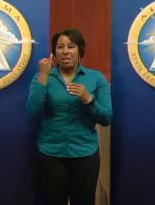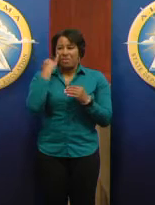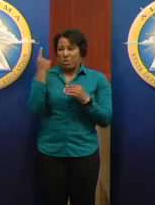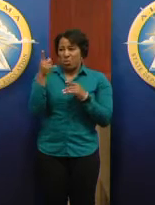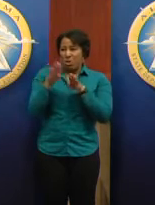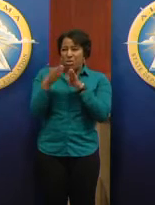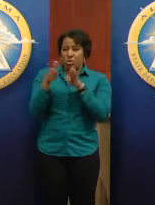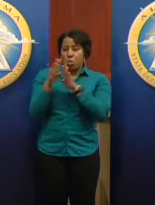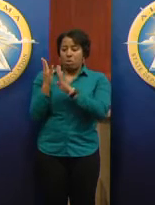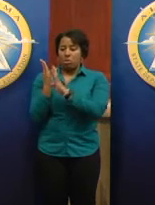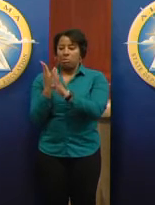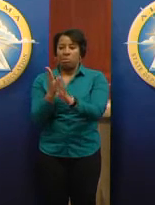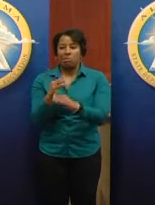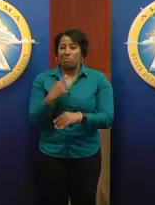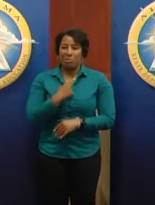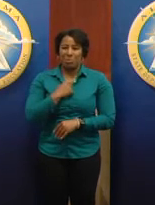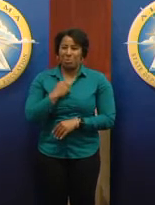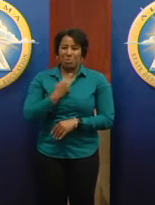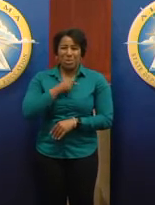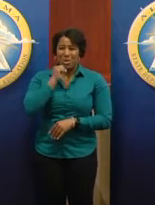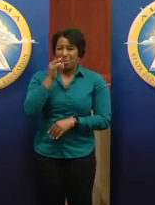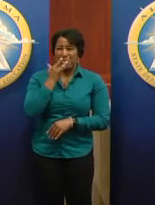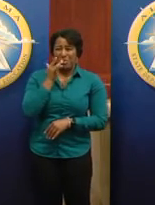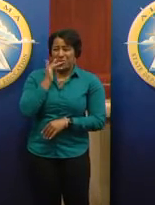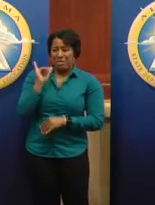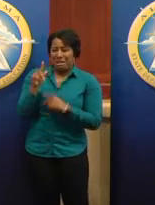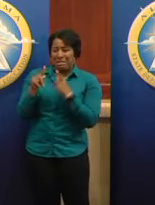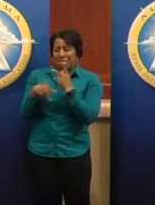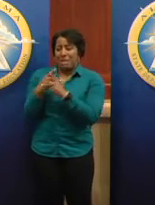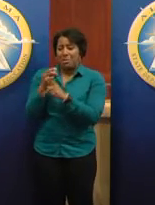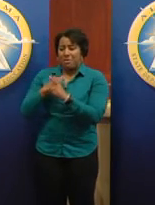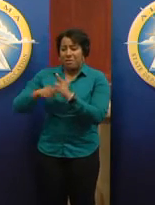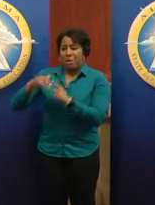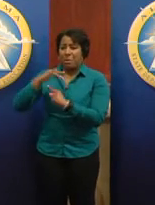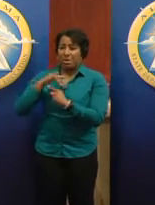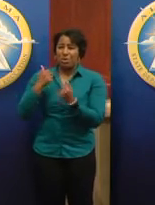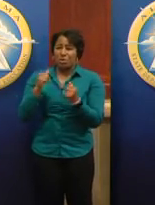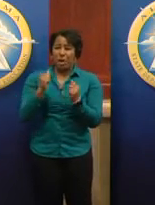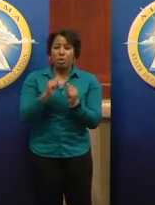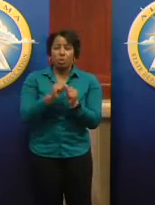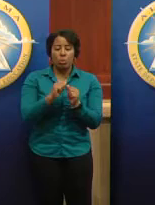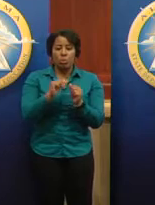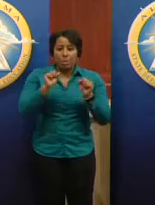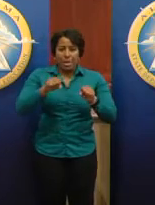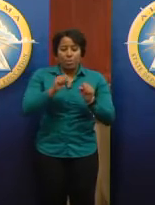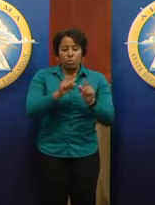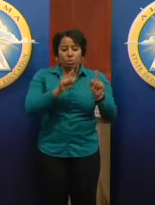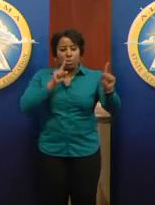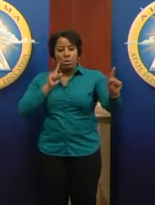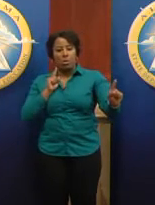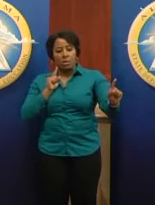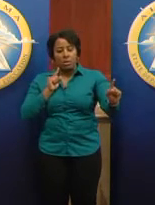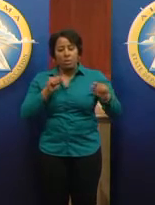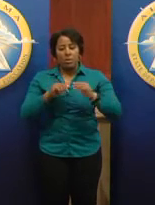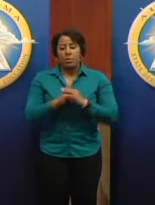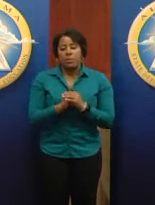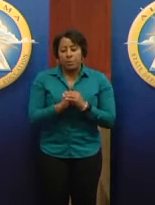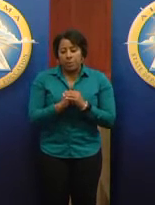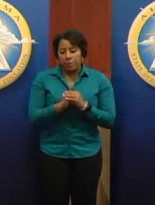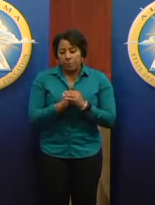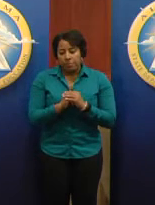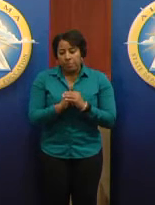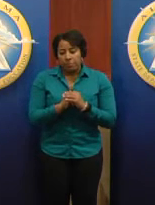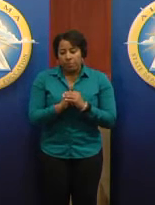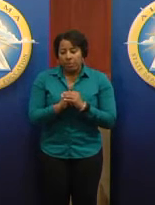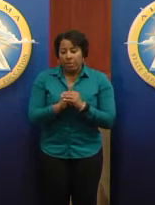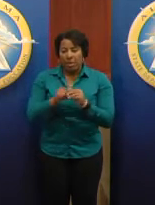are not as preferable as environments where you can avoid that kind of congestion when people are getting together. You know, longer duration events